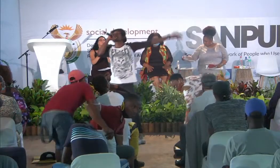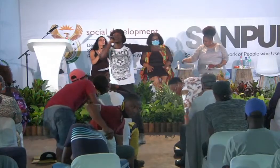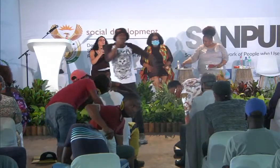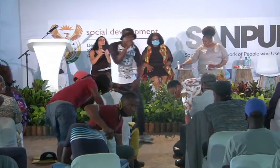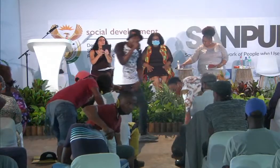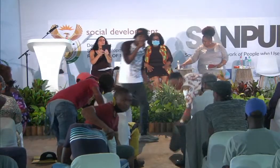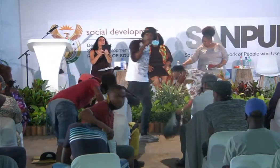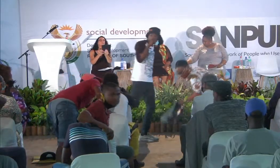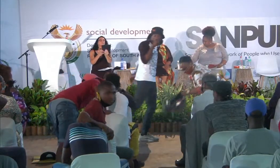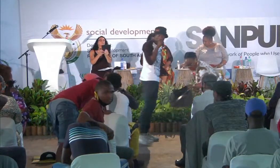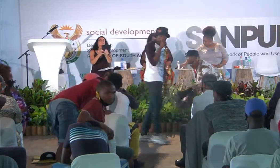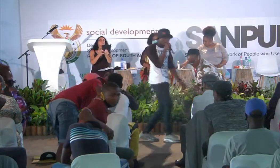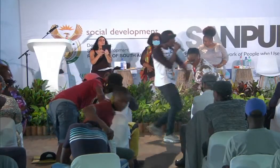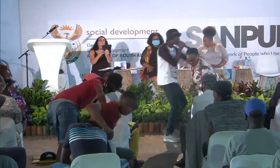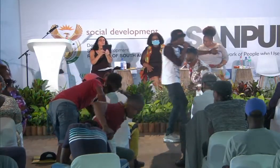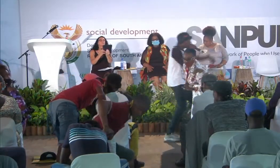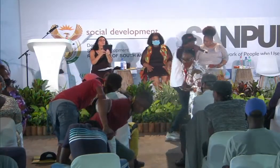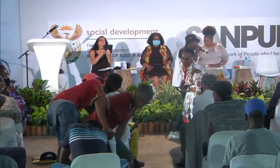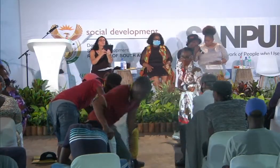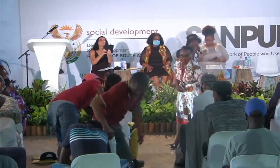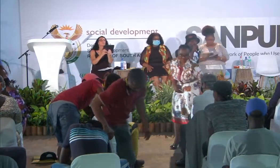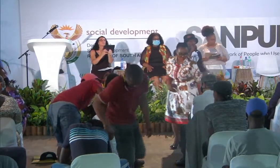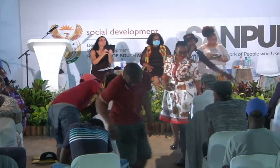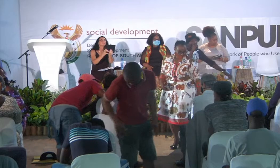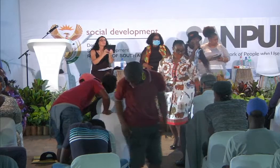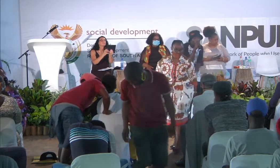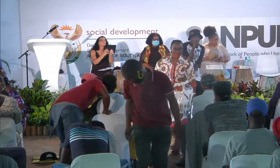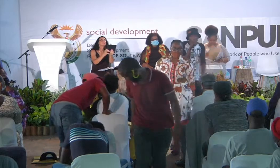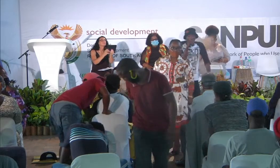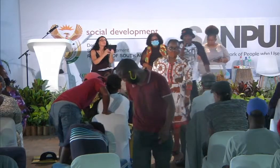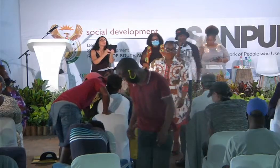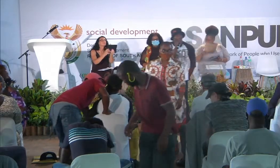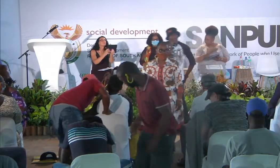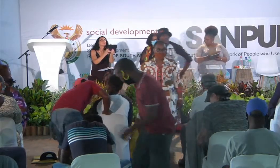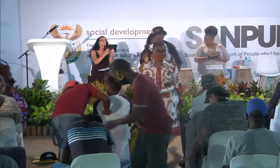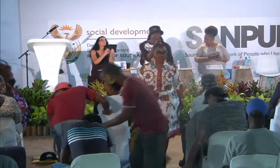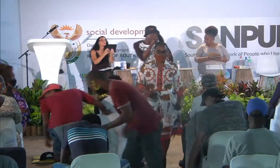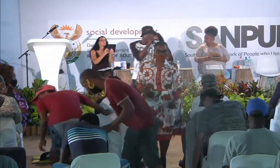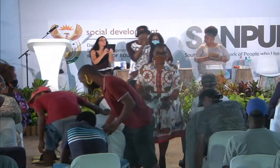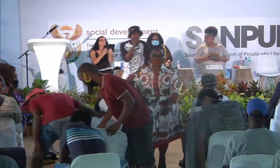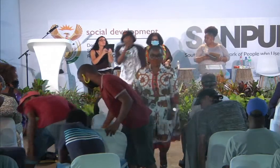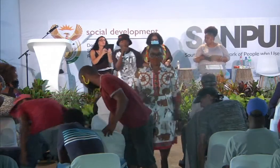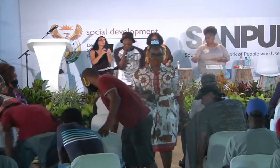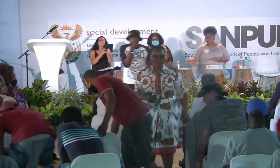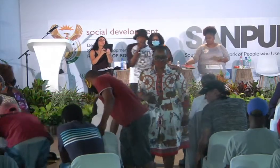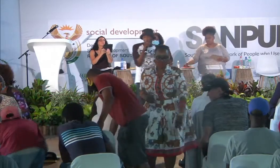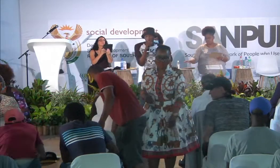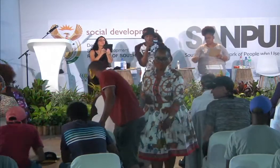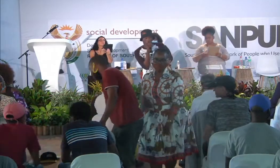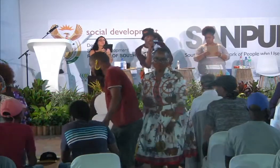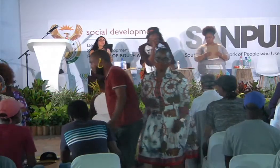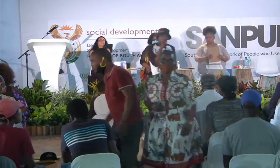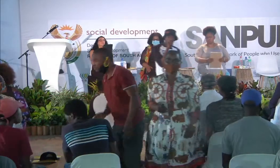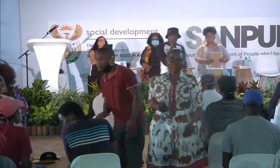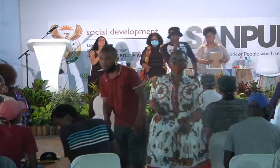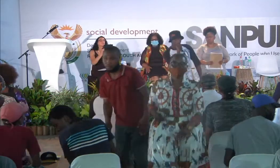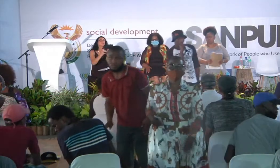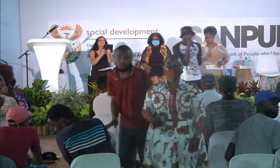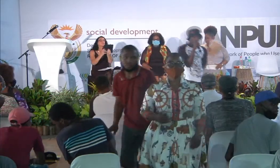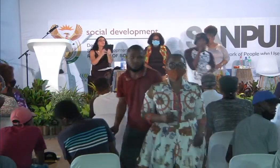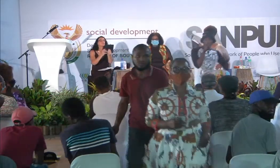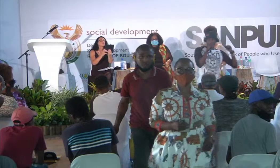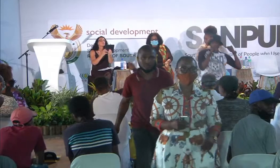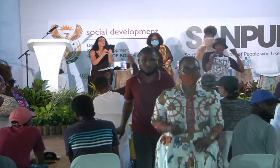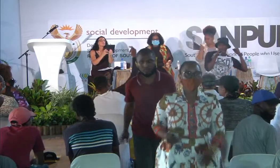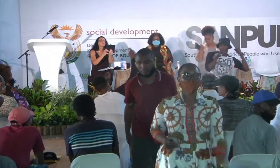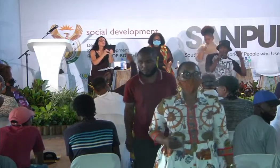giving you this daily bread. Thick women vacuum middle fingers up if you're pointing a pistol in my face. They say report you so I plan rude for evil. I hope I